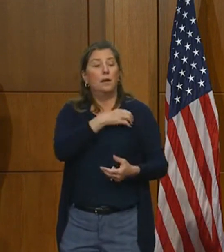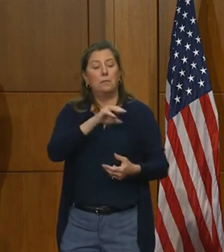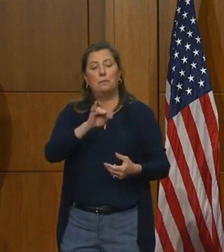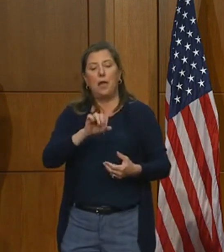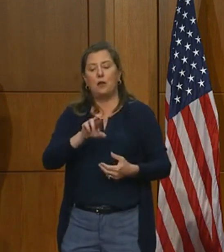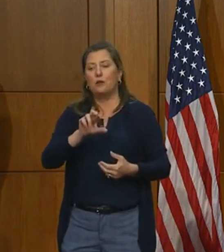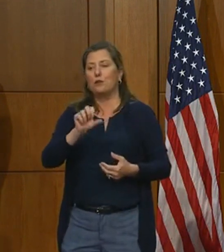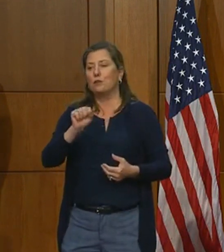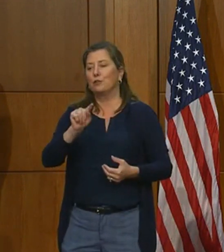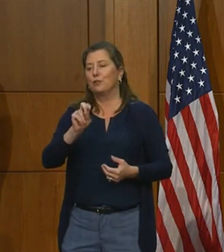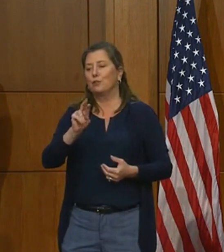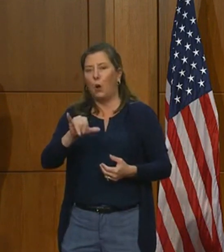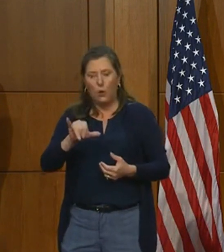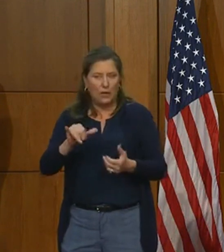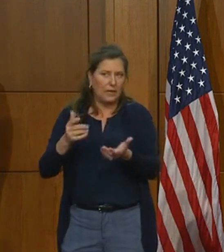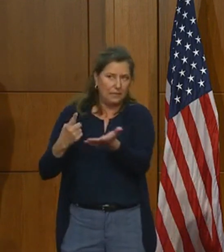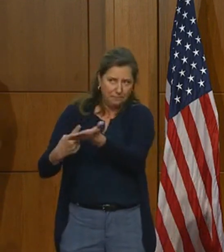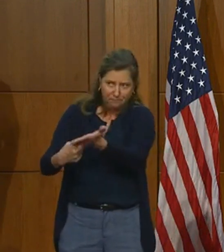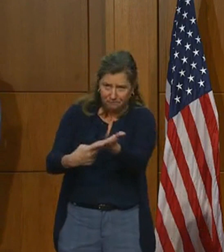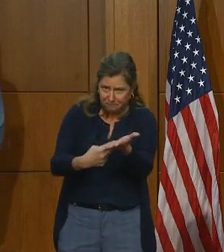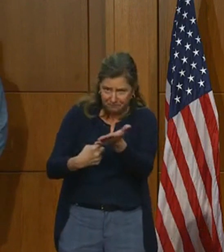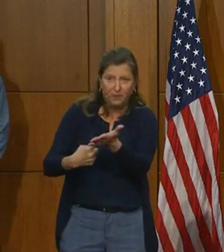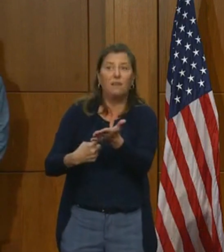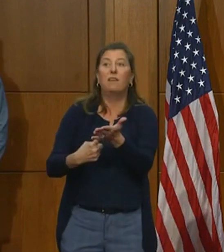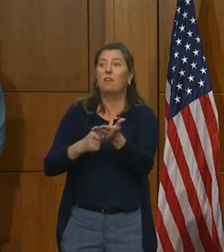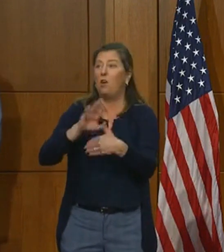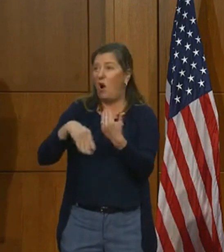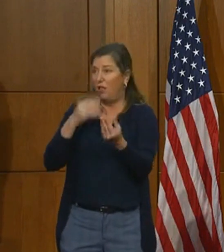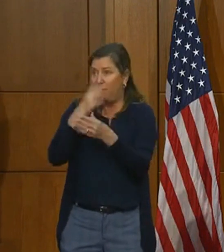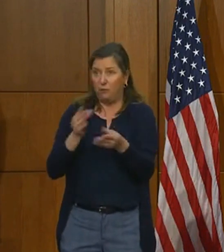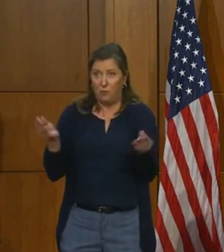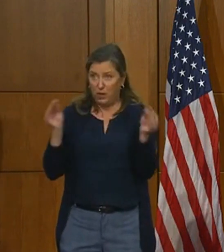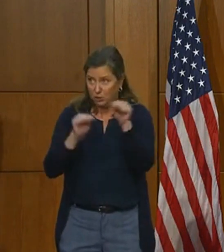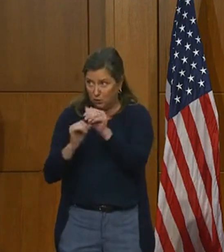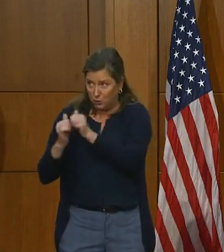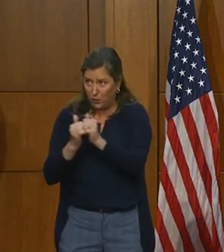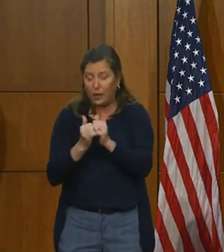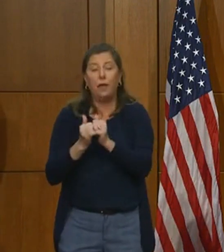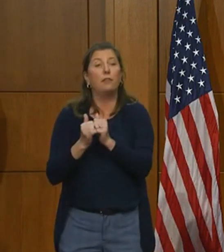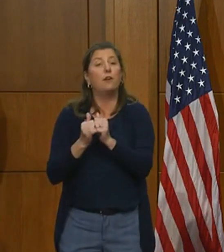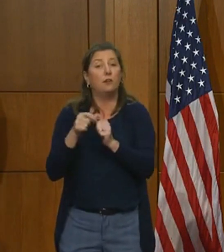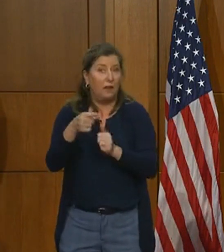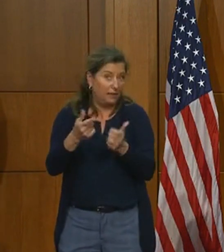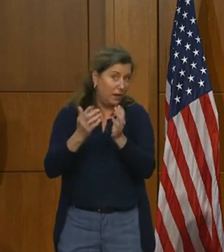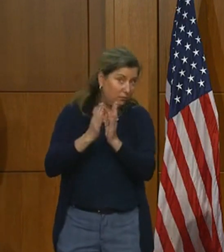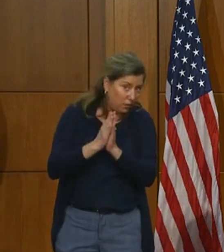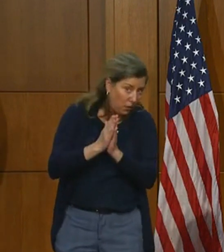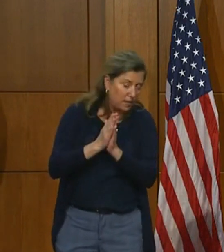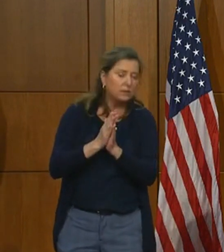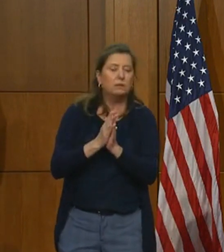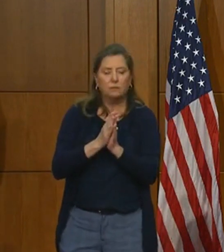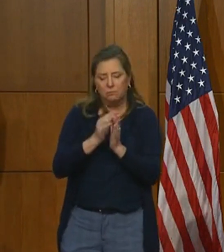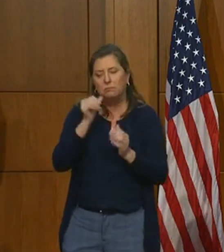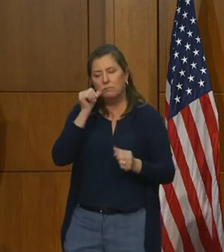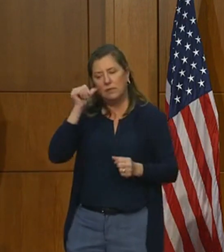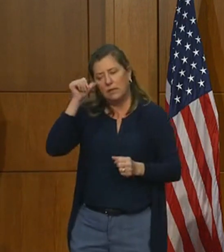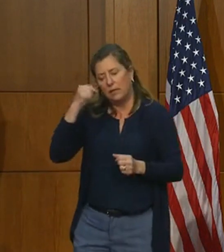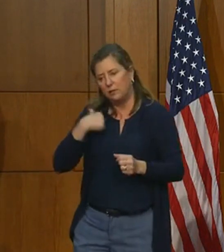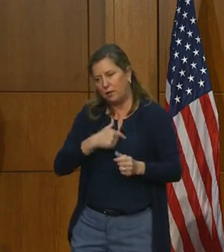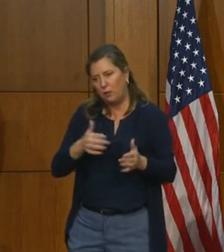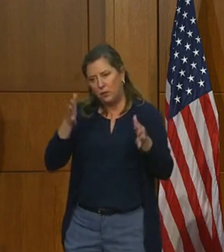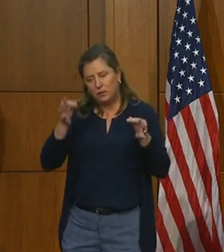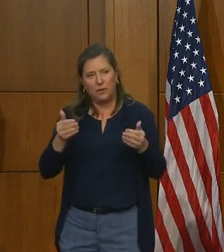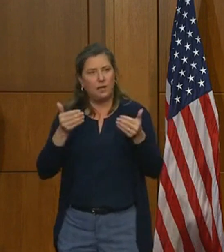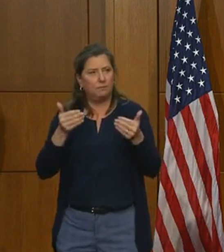Stoney, and putting all of that information together. And at their request yesterday, we made the decision